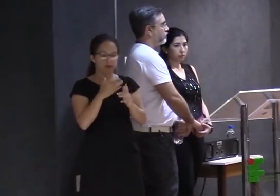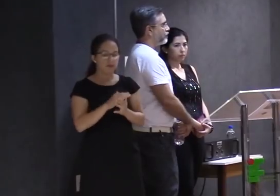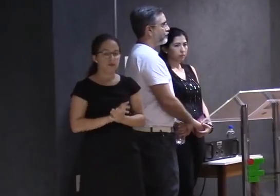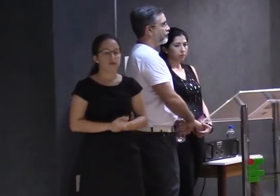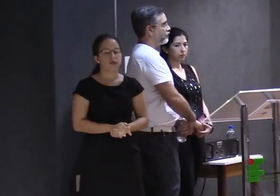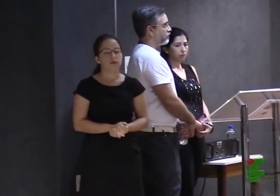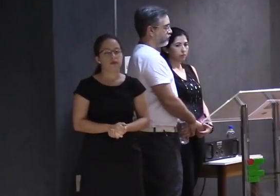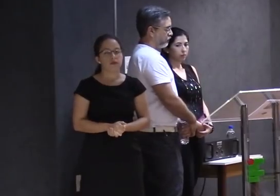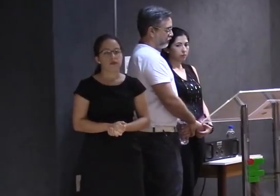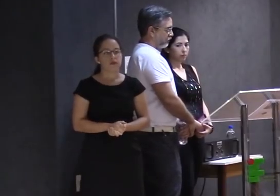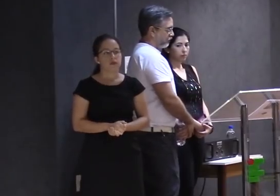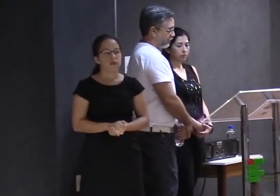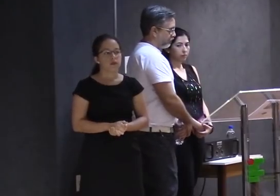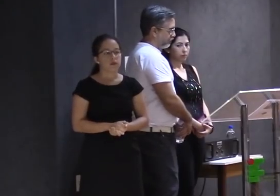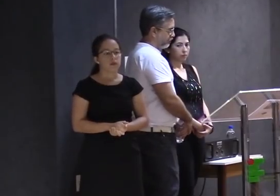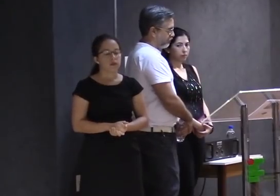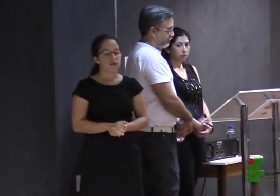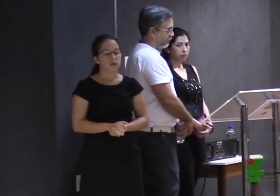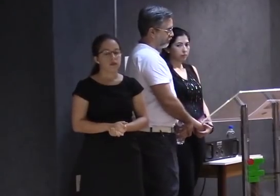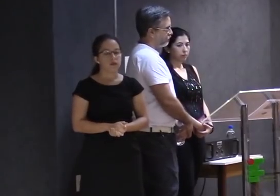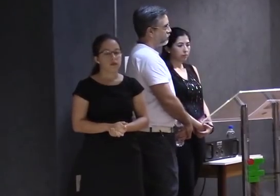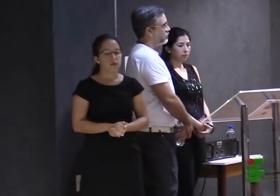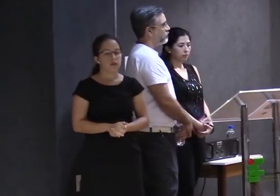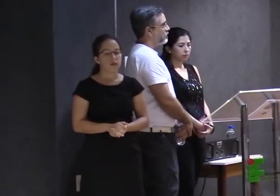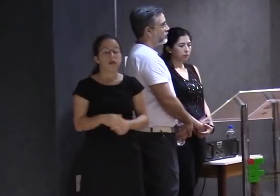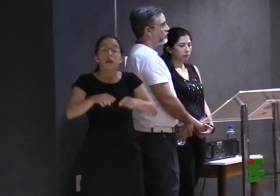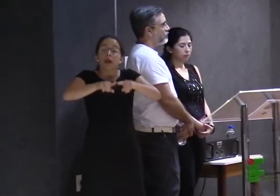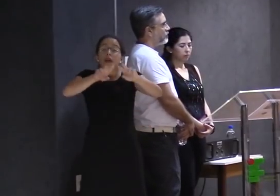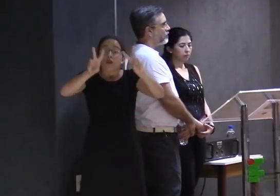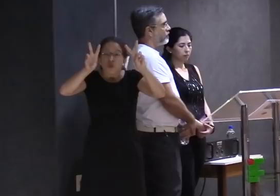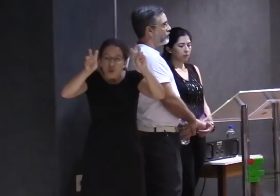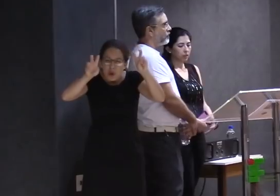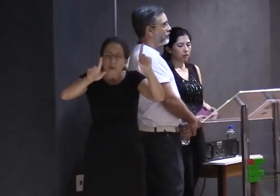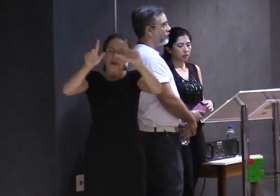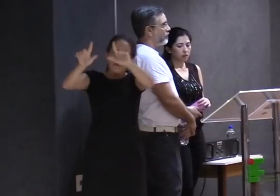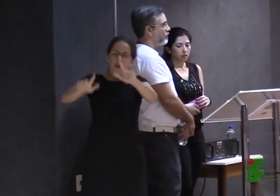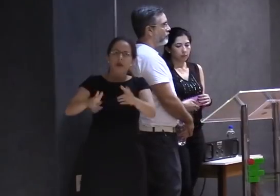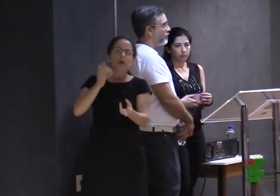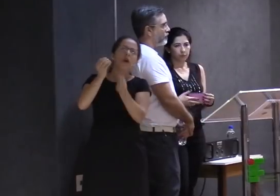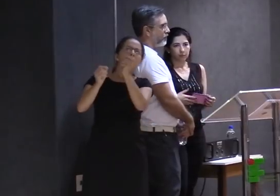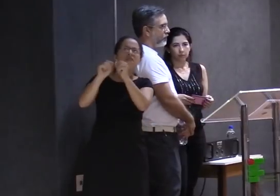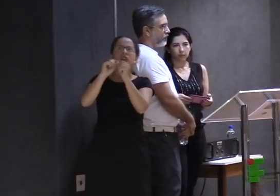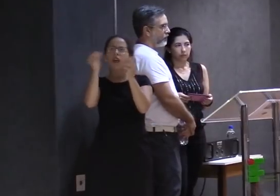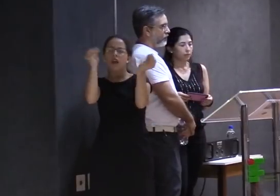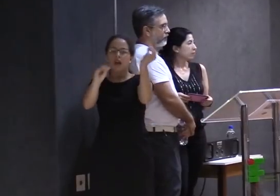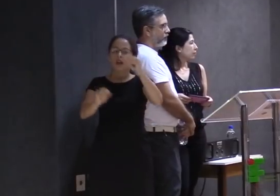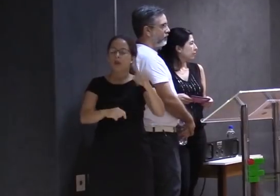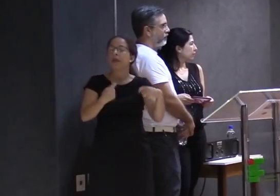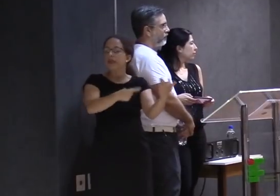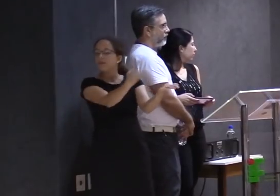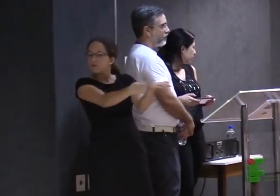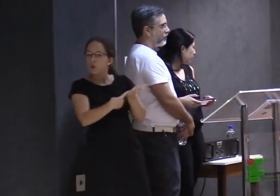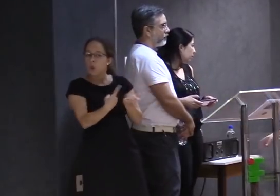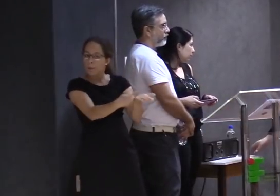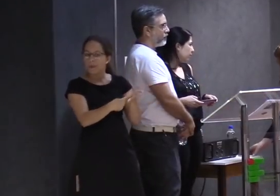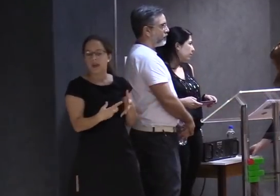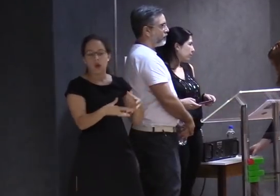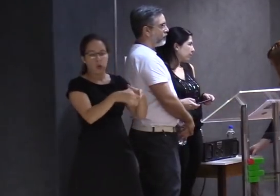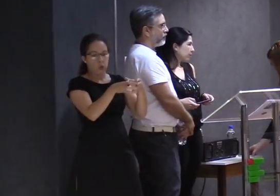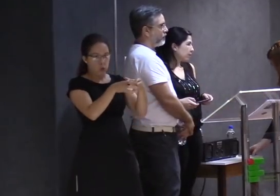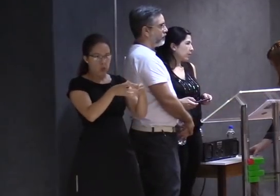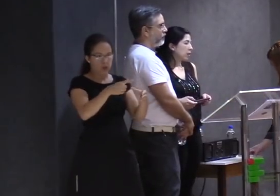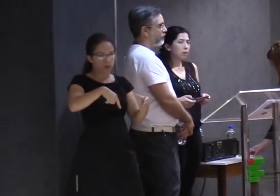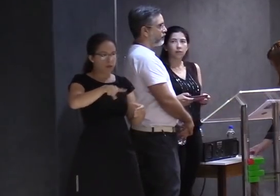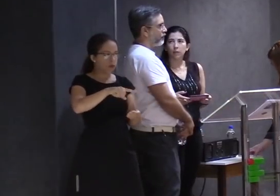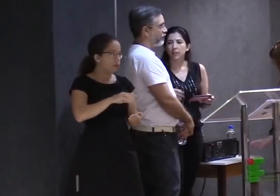Padlet according to the themes. Vocês podem adicionar as suas notas no Padlet de acordo com